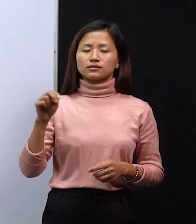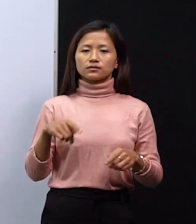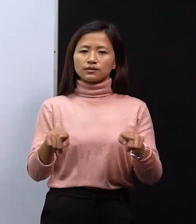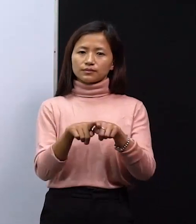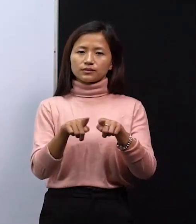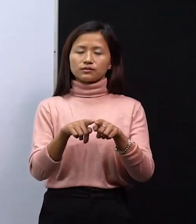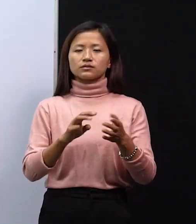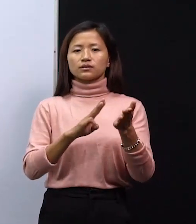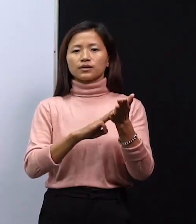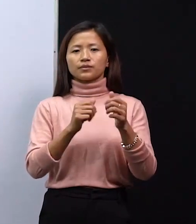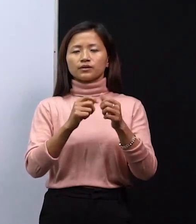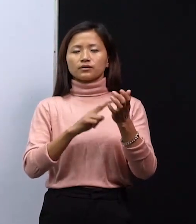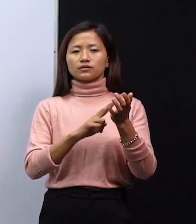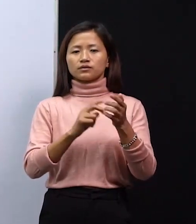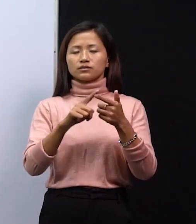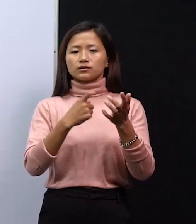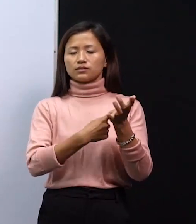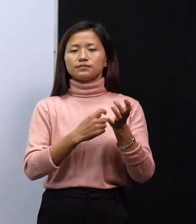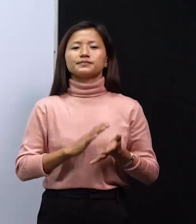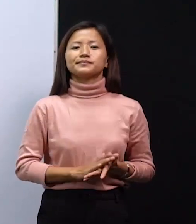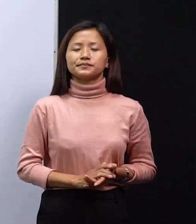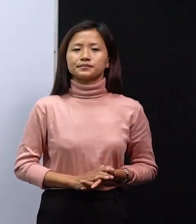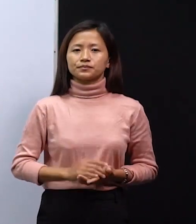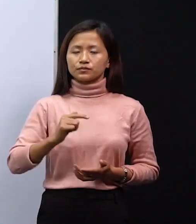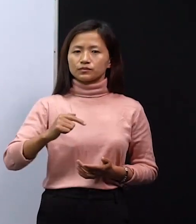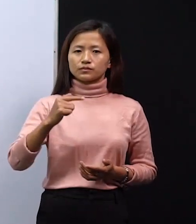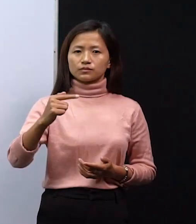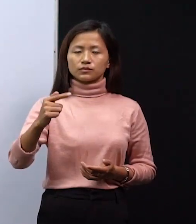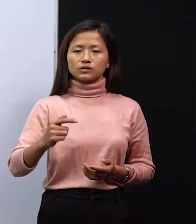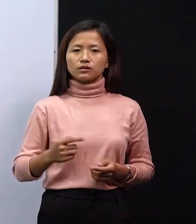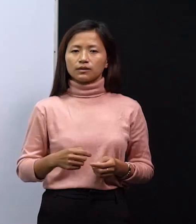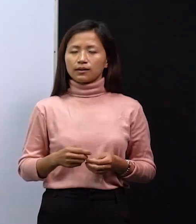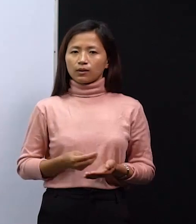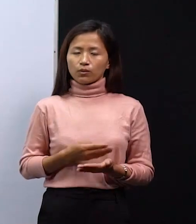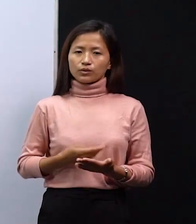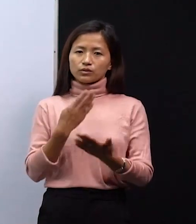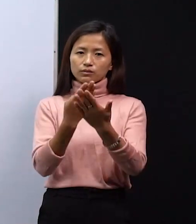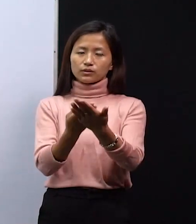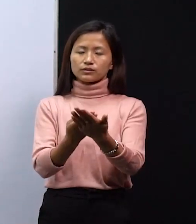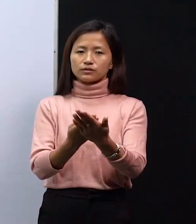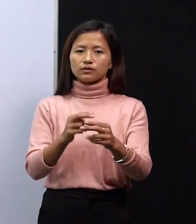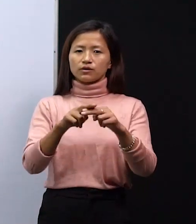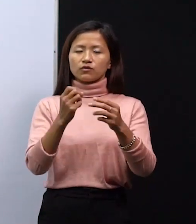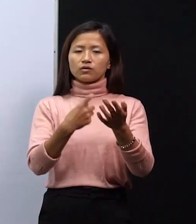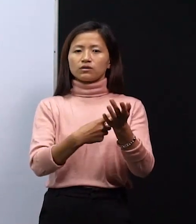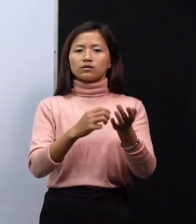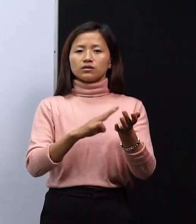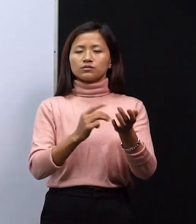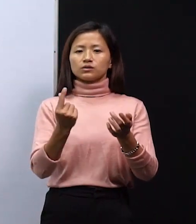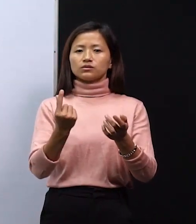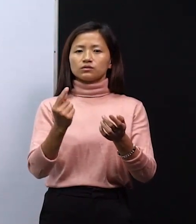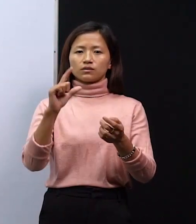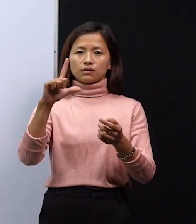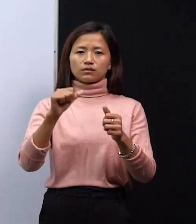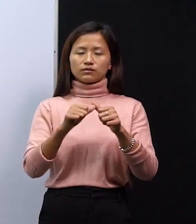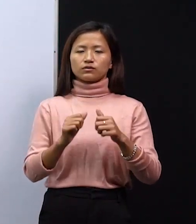right. And if you continue by applying the formula, you will get the answer. It's quite easy. If you look